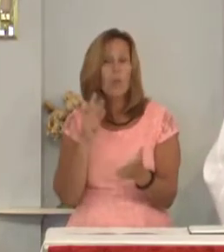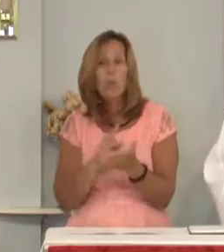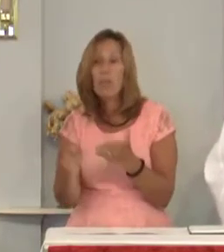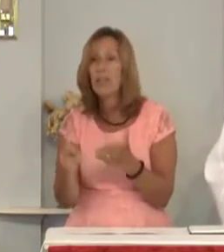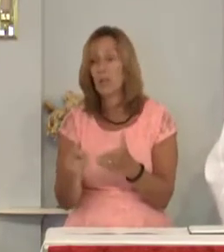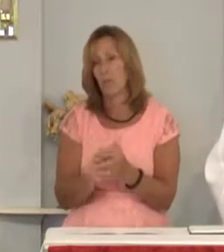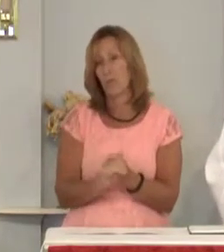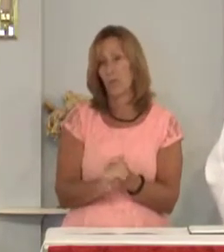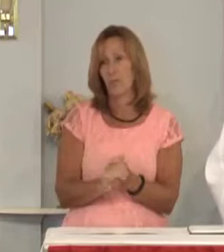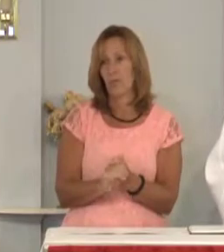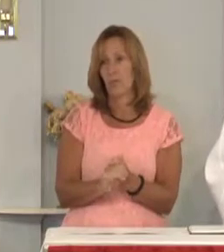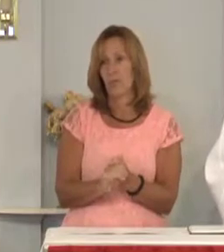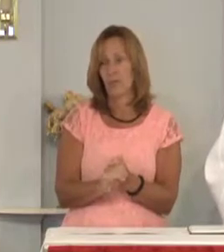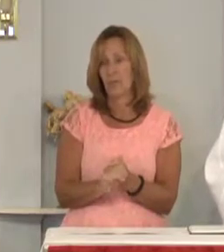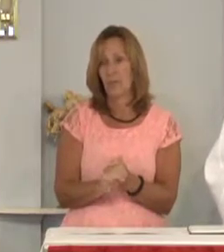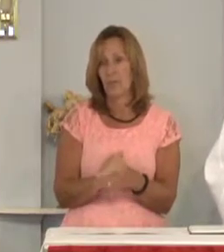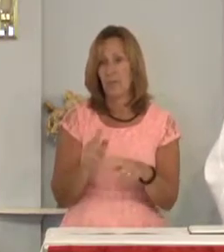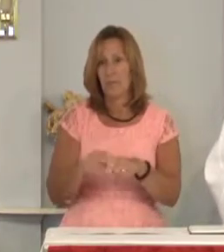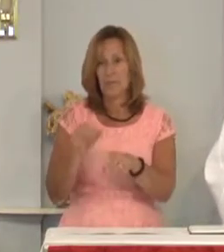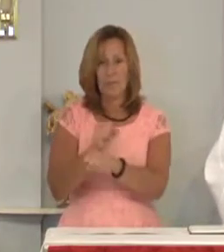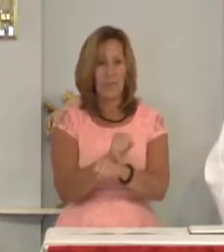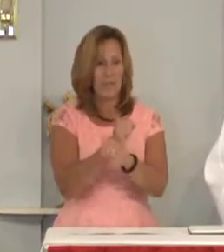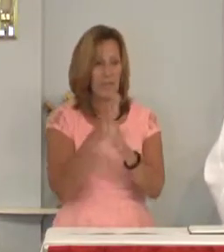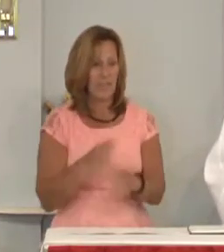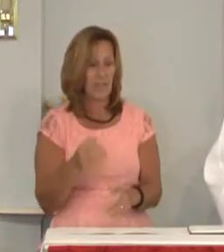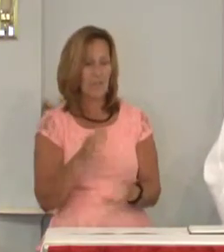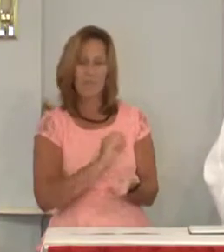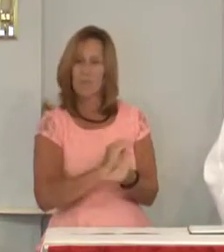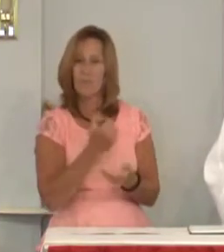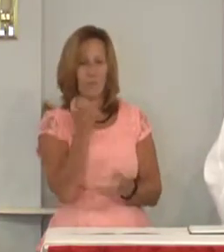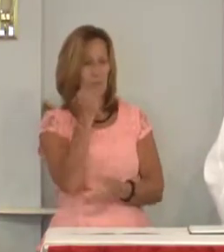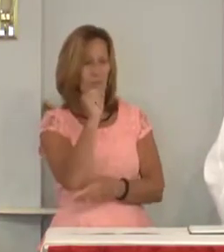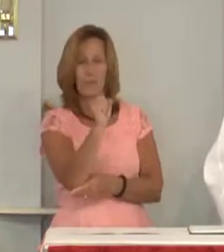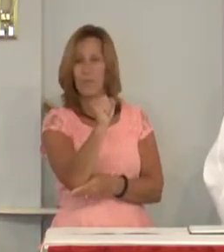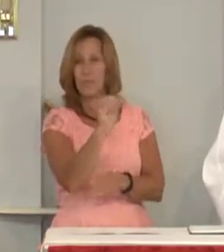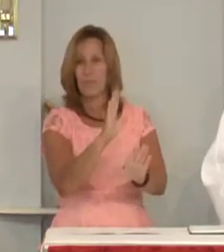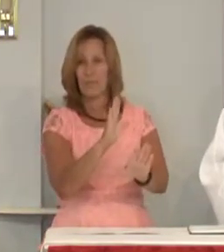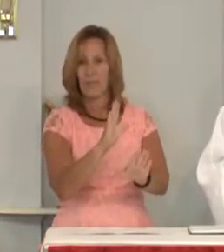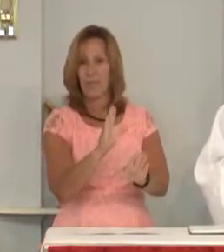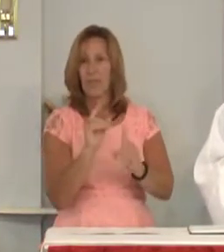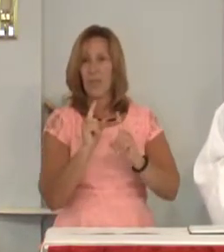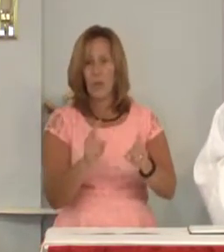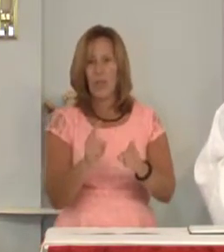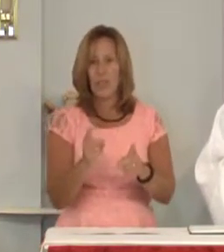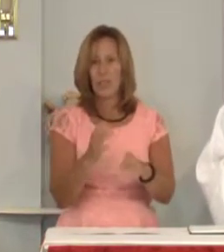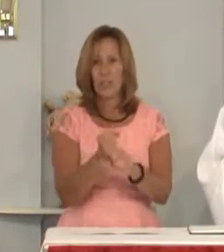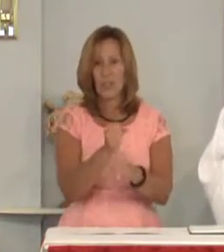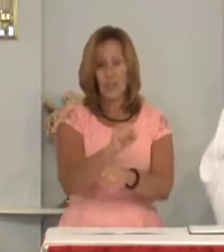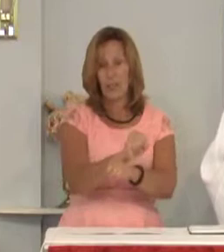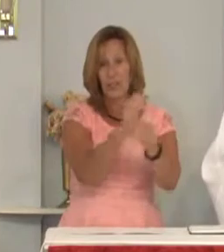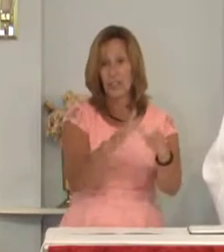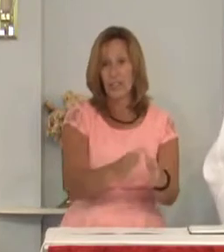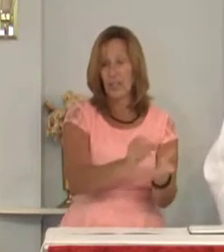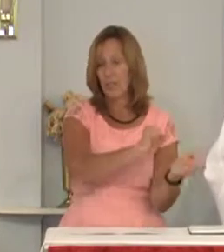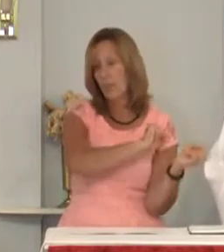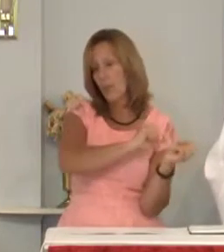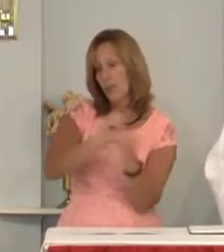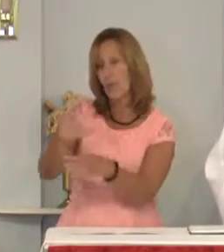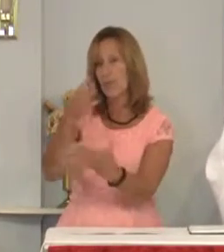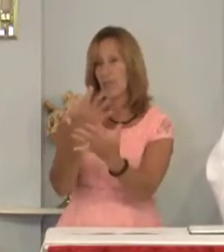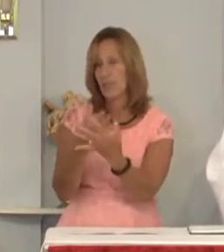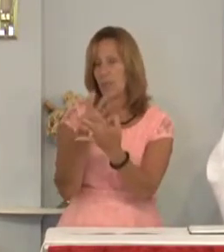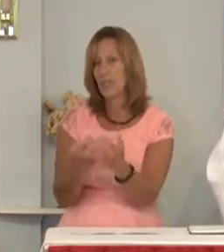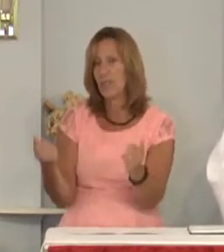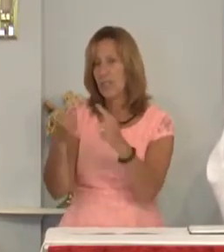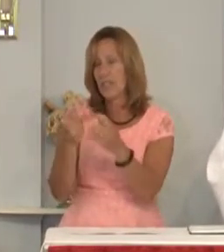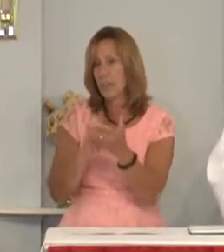will pay you. But he refused. Then he went and threw him into prison until he would